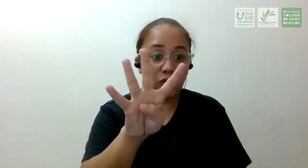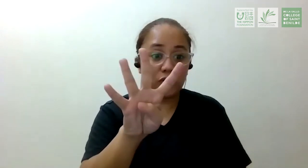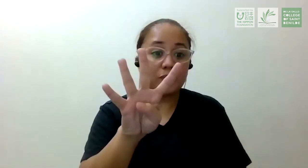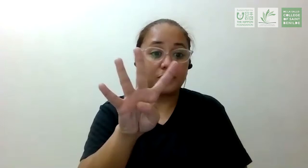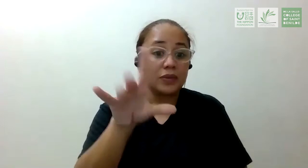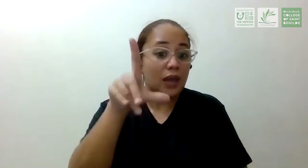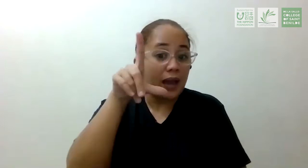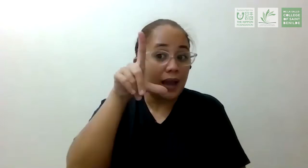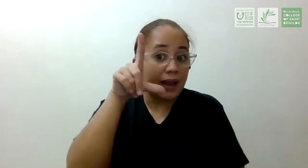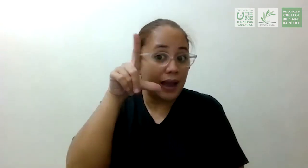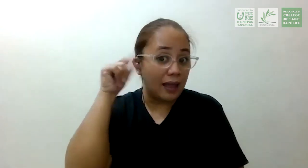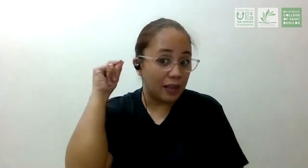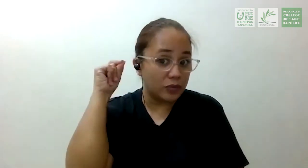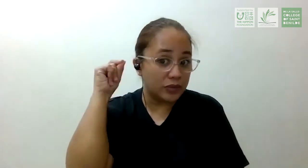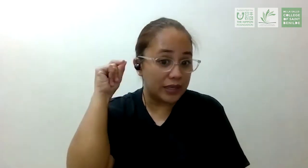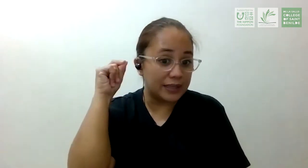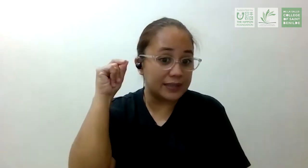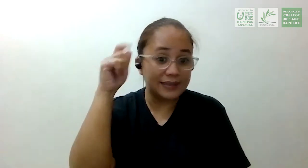1954, Gallaudet